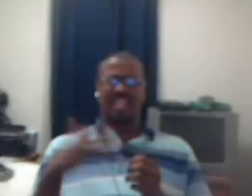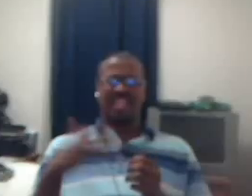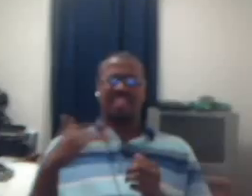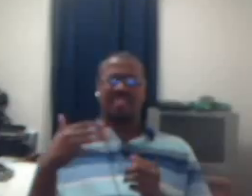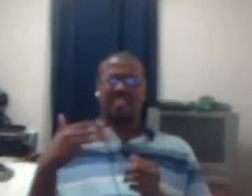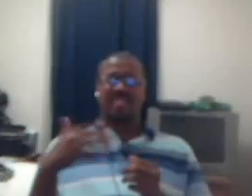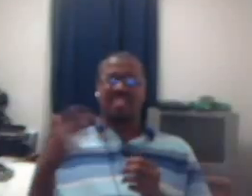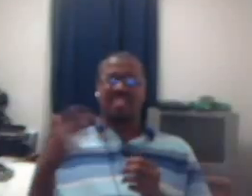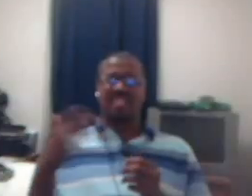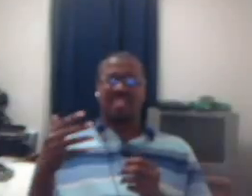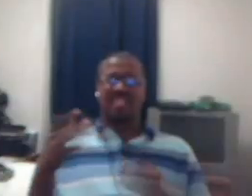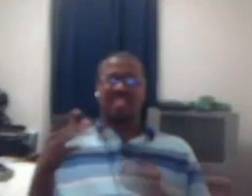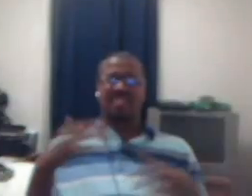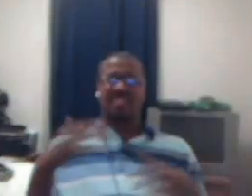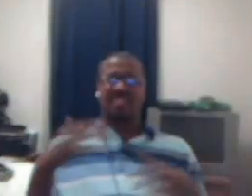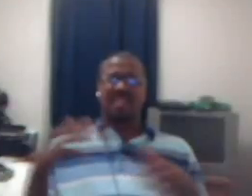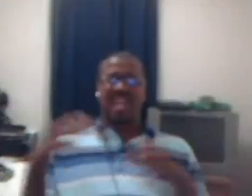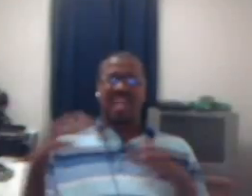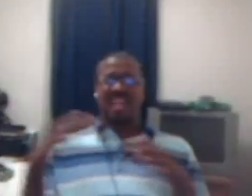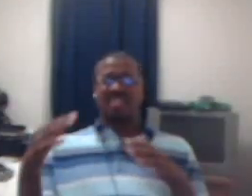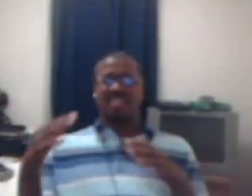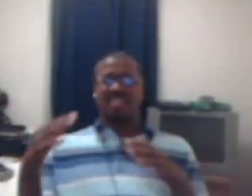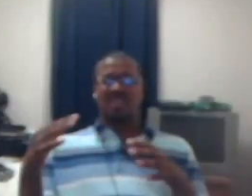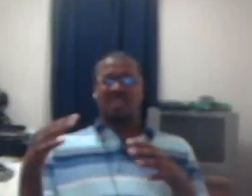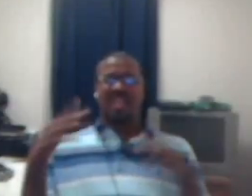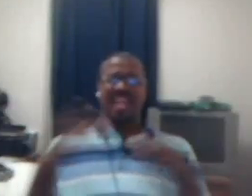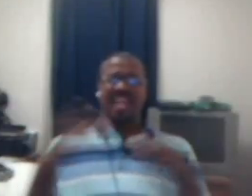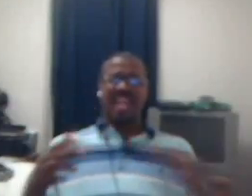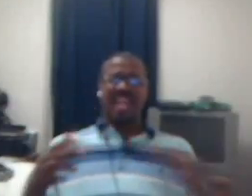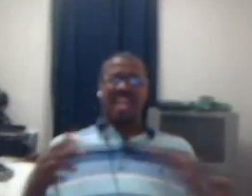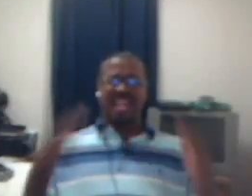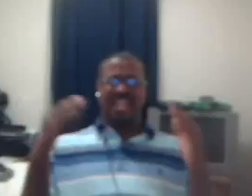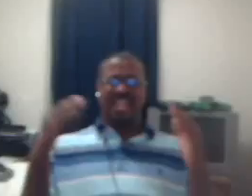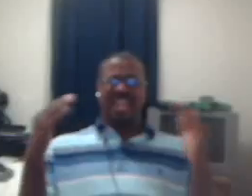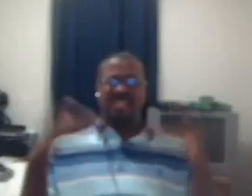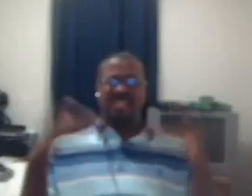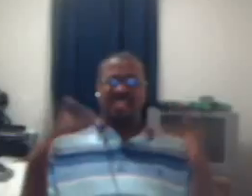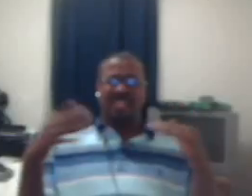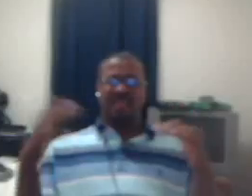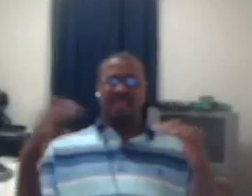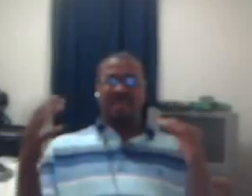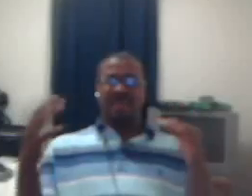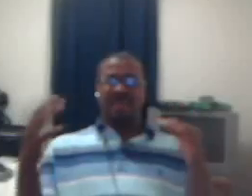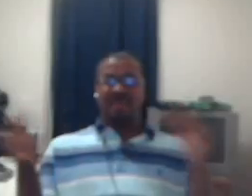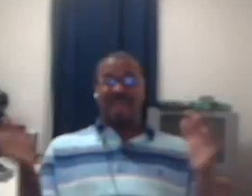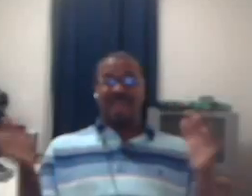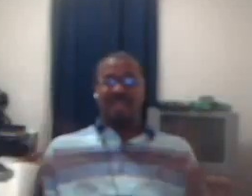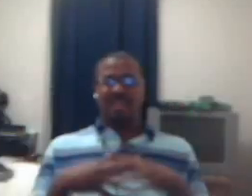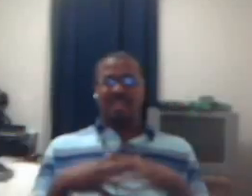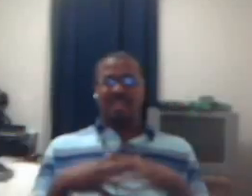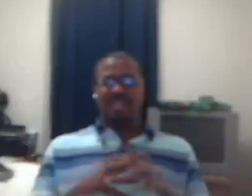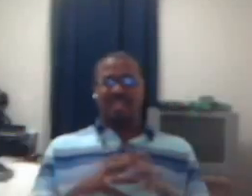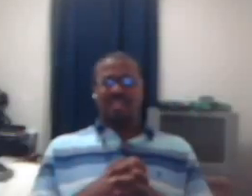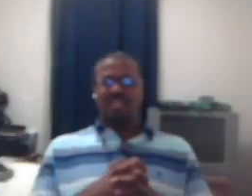And sometimes I stutter, sometimes I stall, and sometimes I don't be in my right mind, okay? You